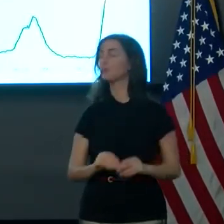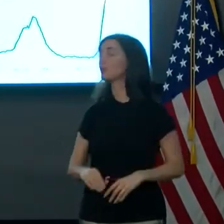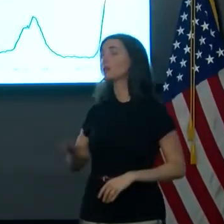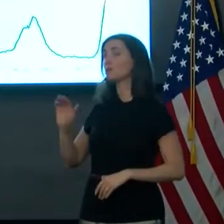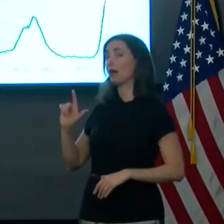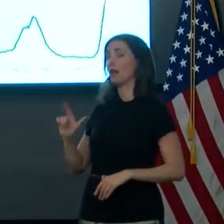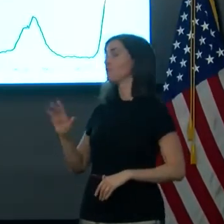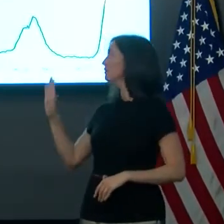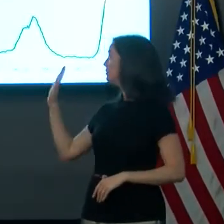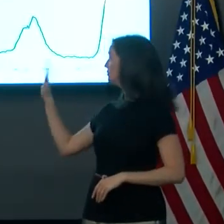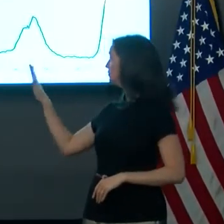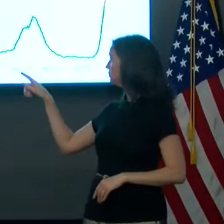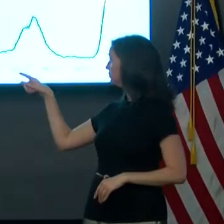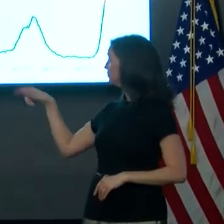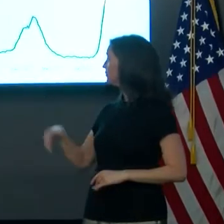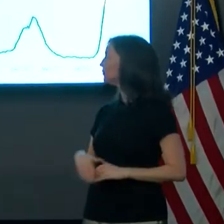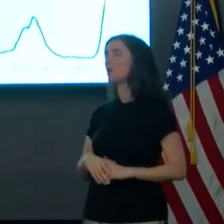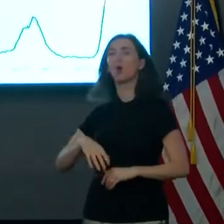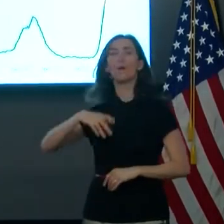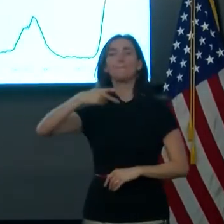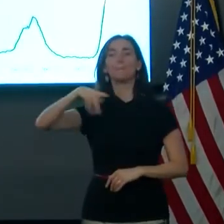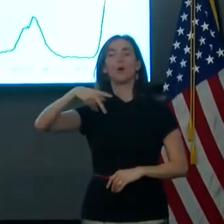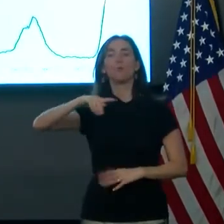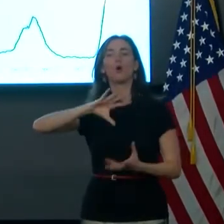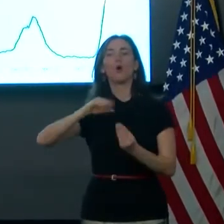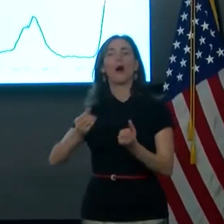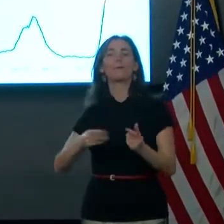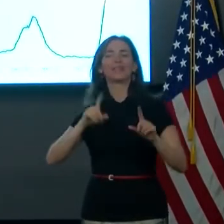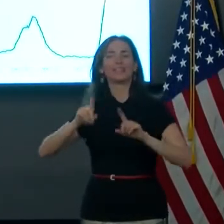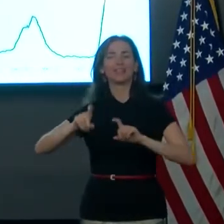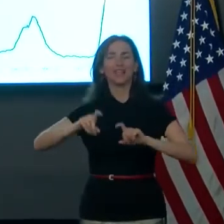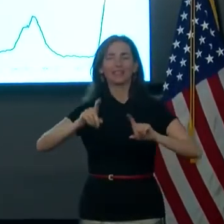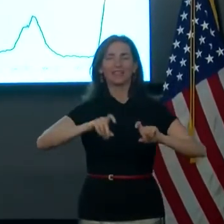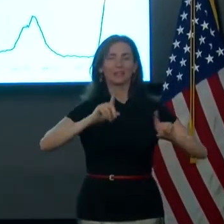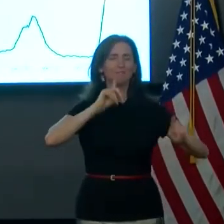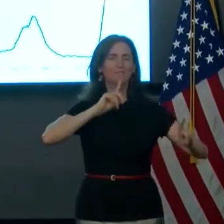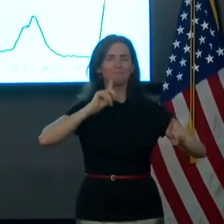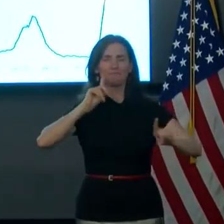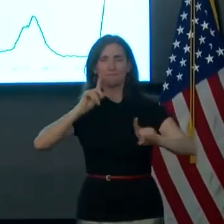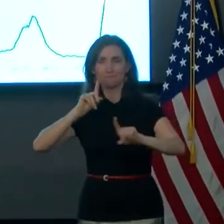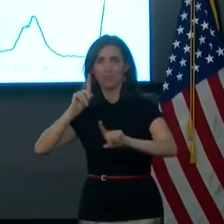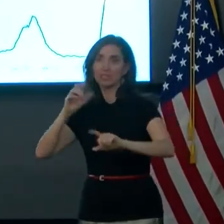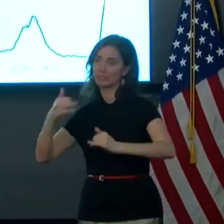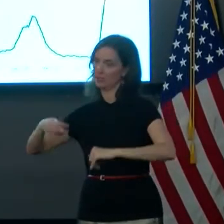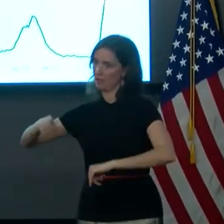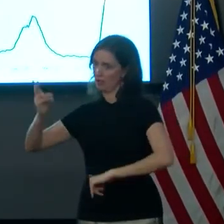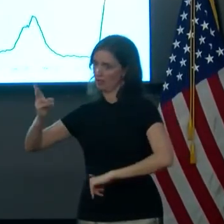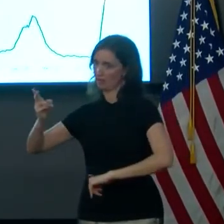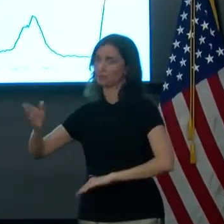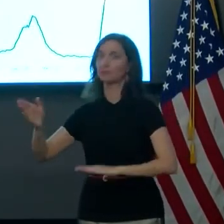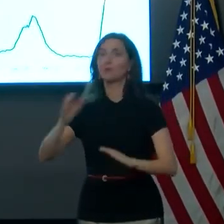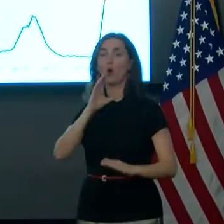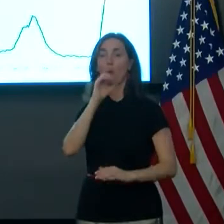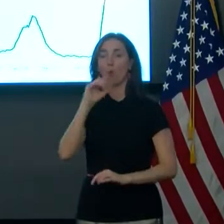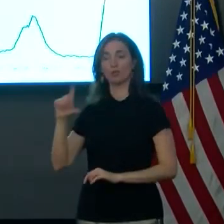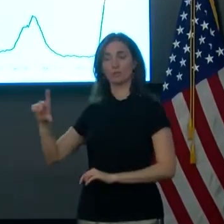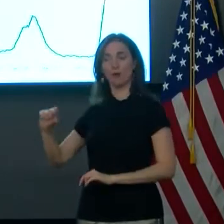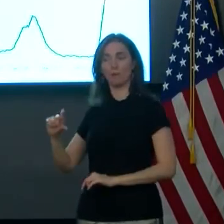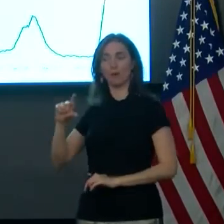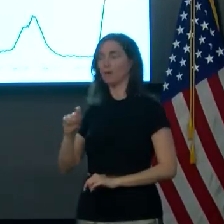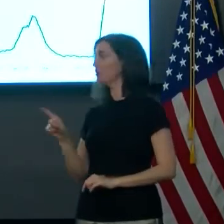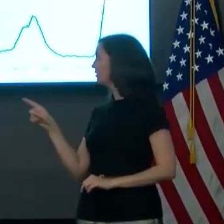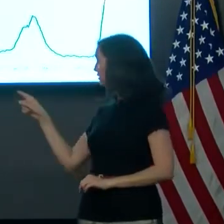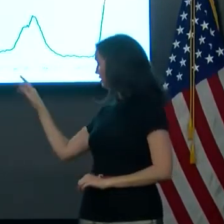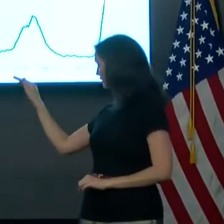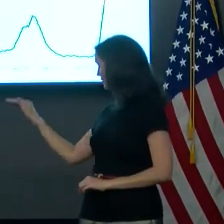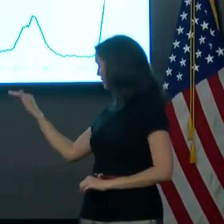see testing volume in the purple line, which remains quite high, and you'll see percent positivity in the orange bars below that.